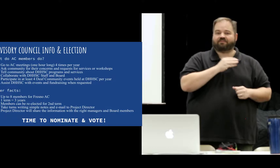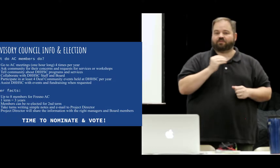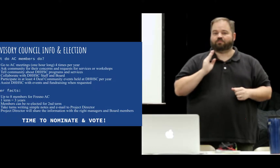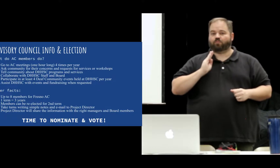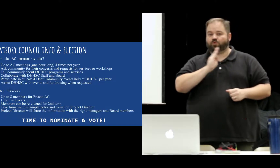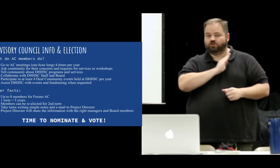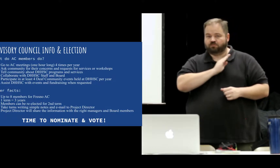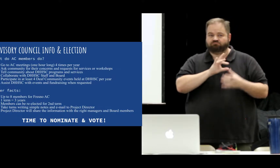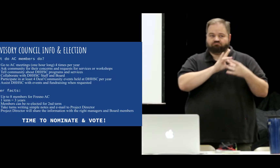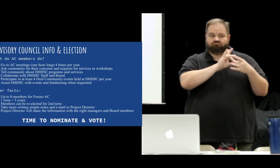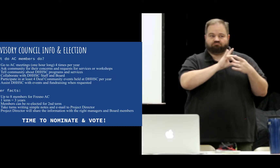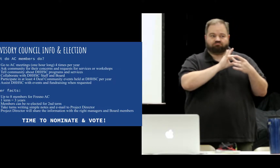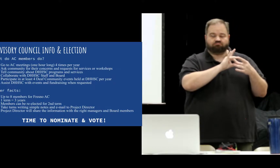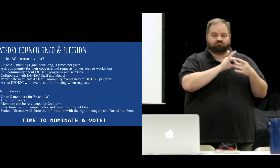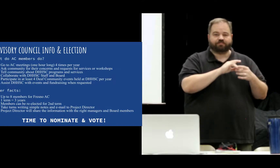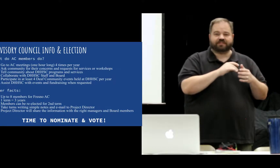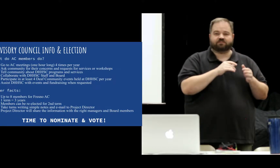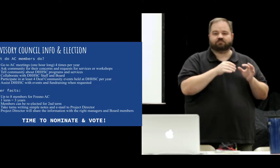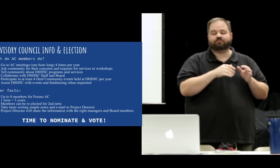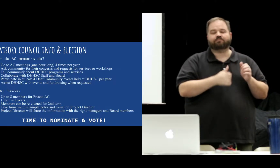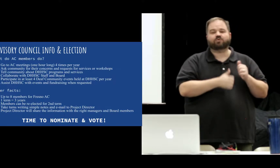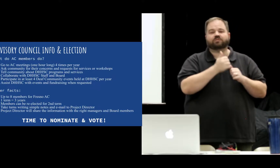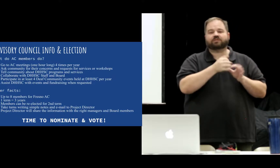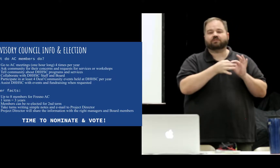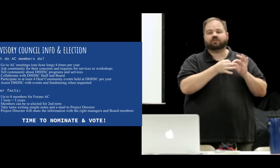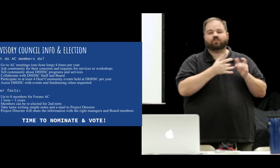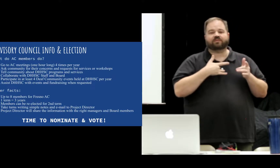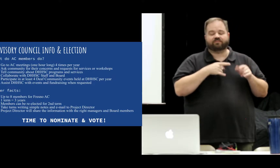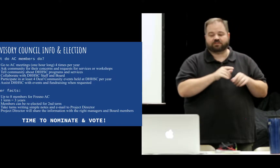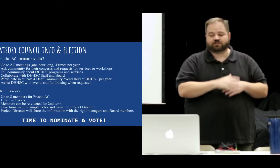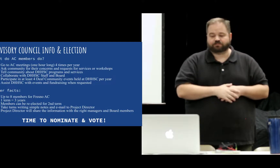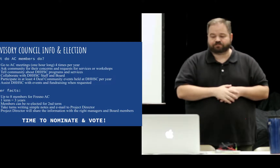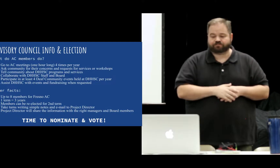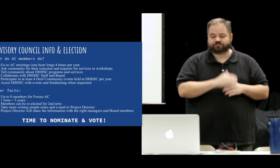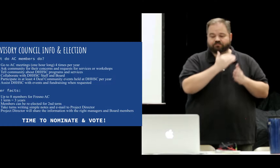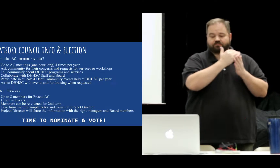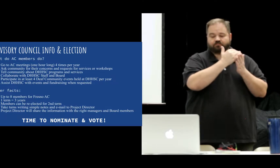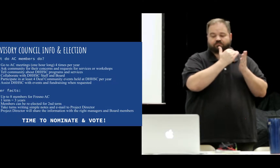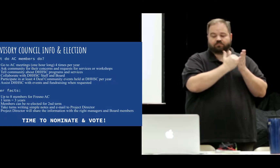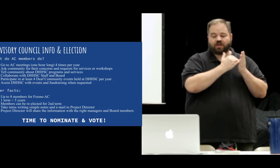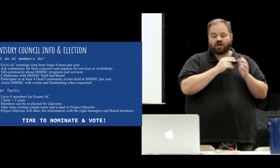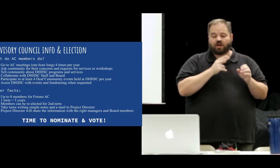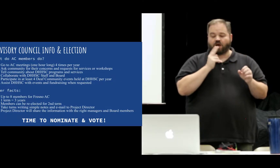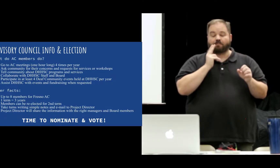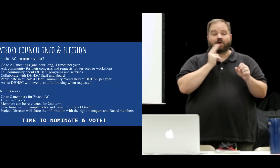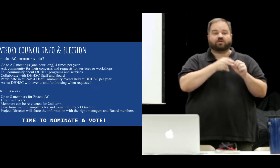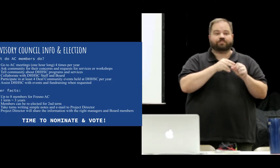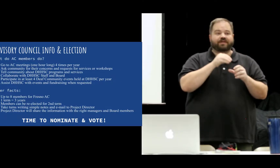Also collaborating with DHSC staff and the board is what is going on.